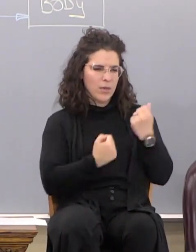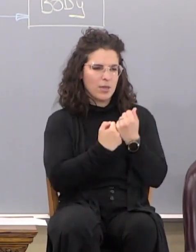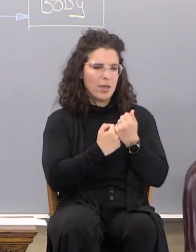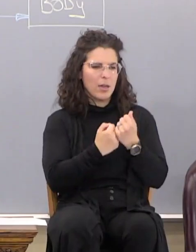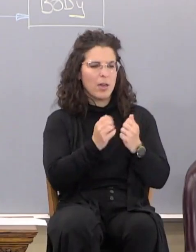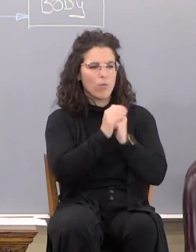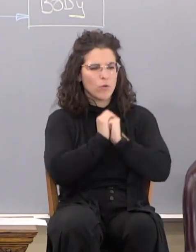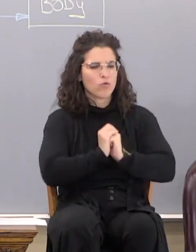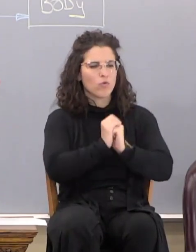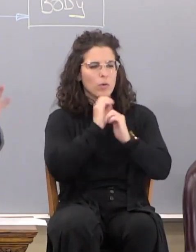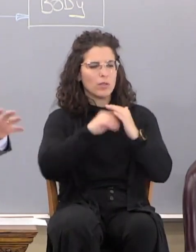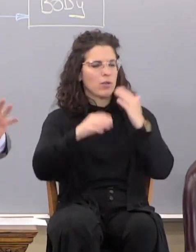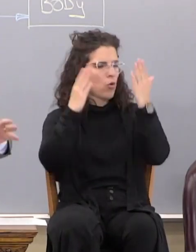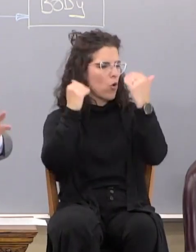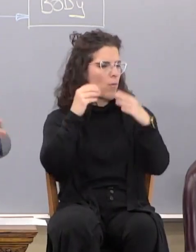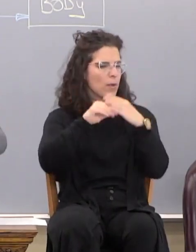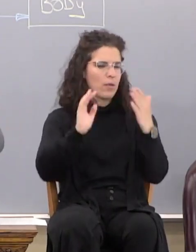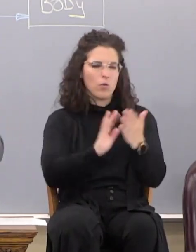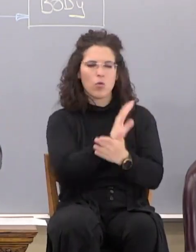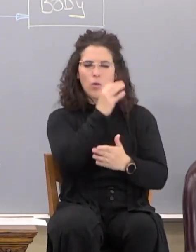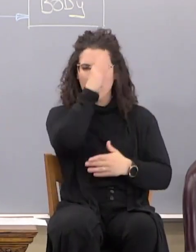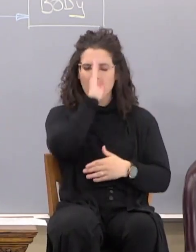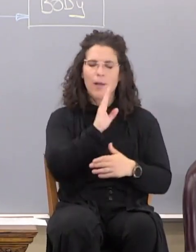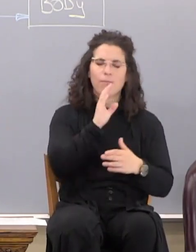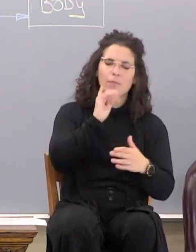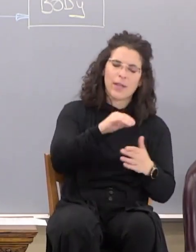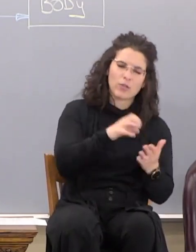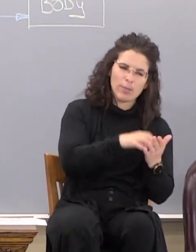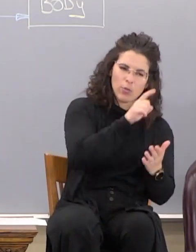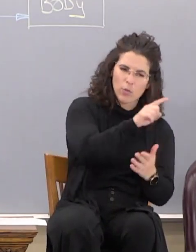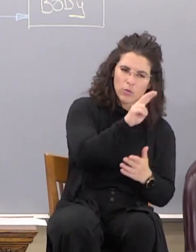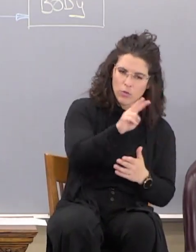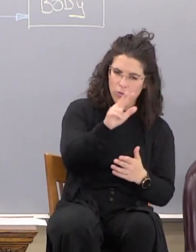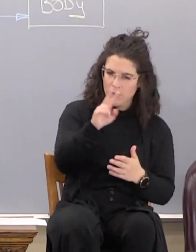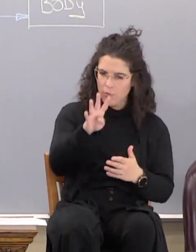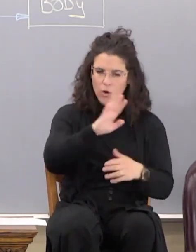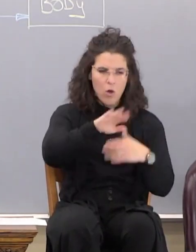life. That's what chapter 1, 2, 3, and 4 has produced for you. Therefore,